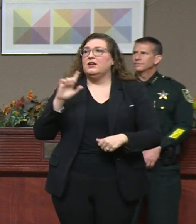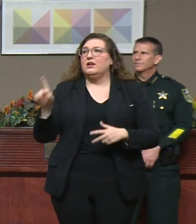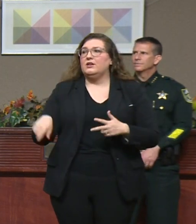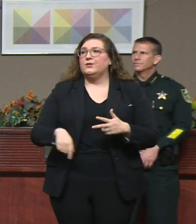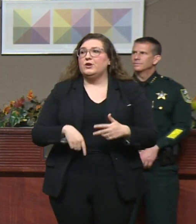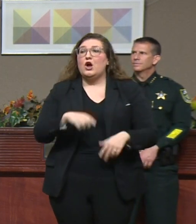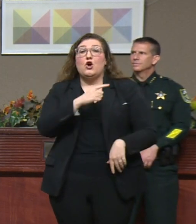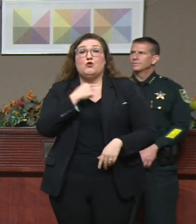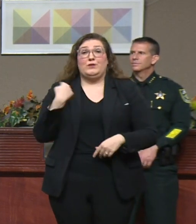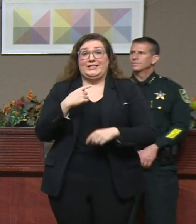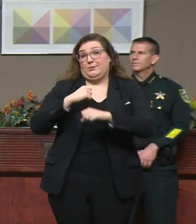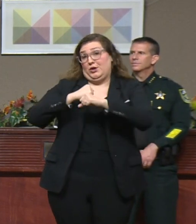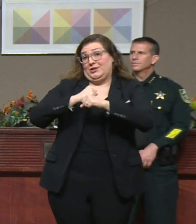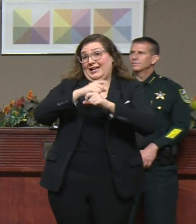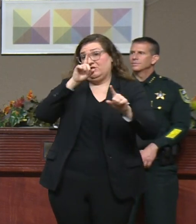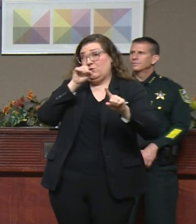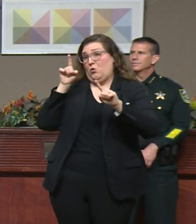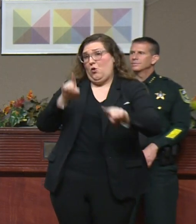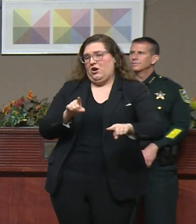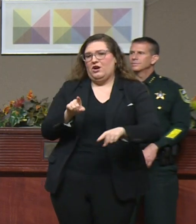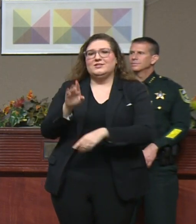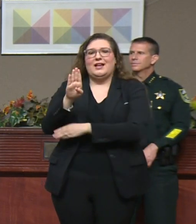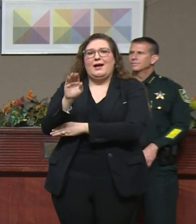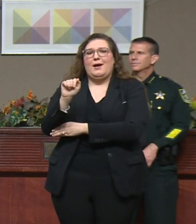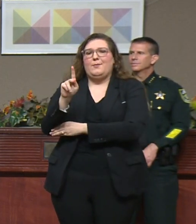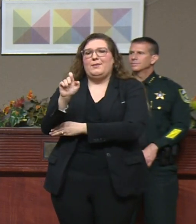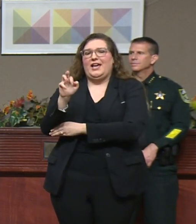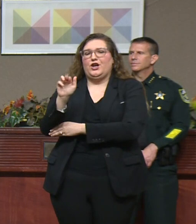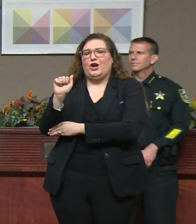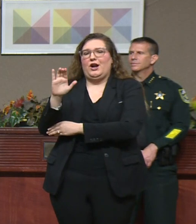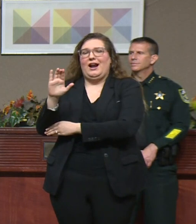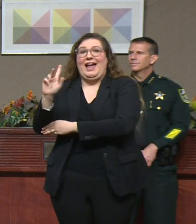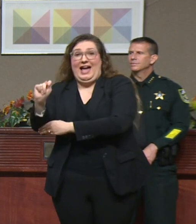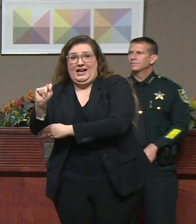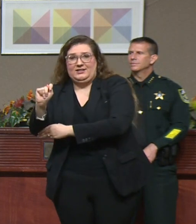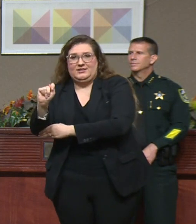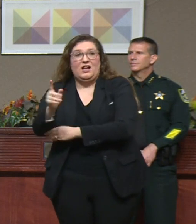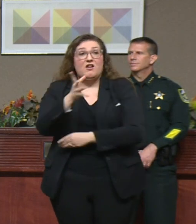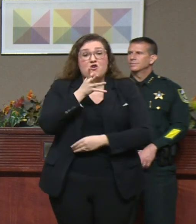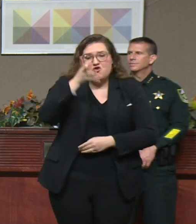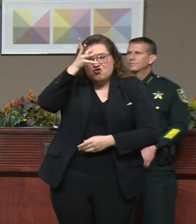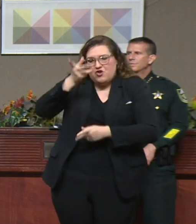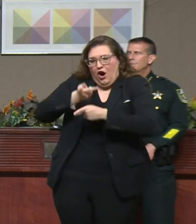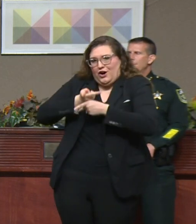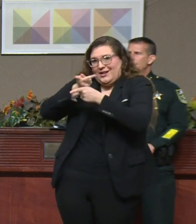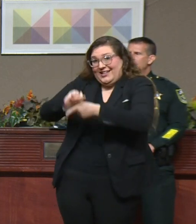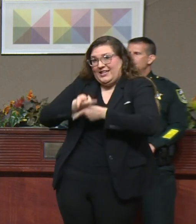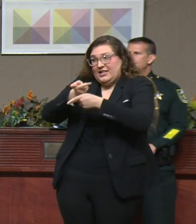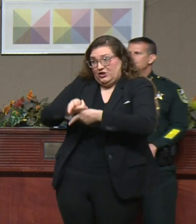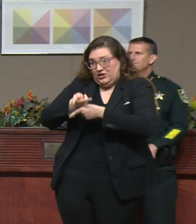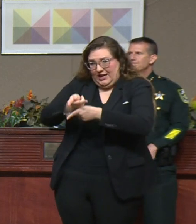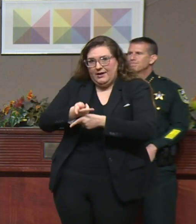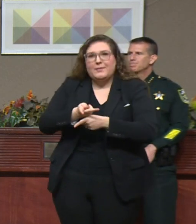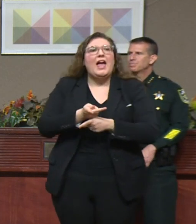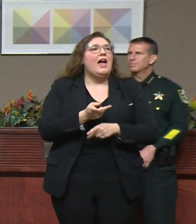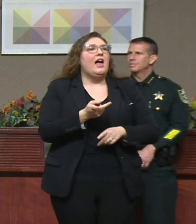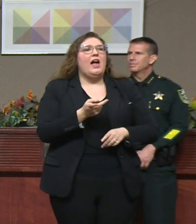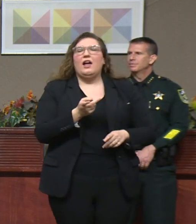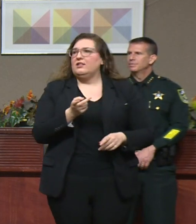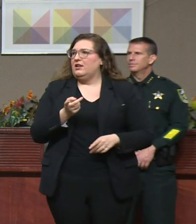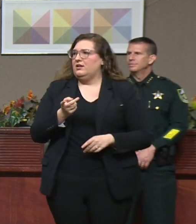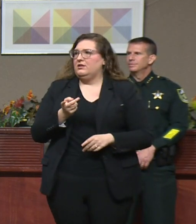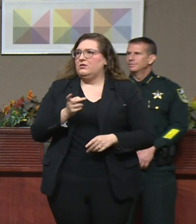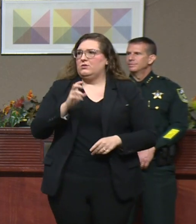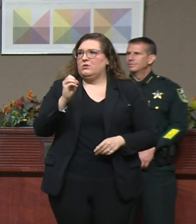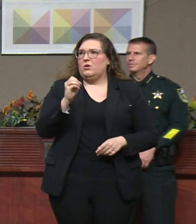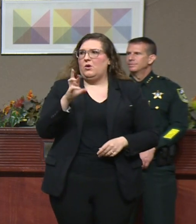and Marchman Act hearings, guardianship hearings, and hearings on petitions for extraordinary writs as may be necessary to